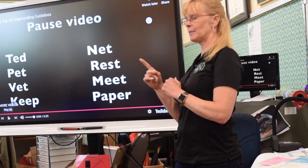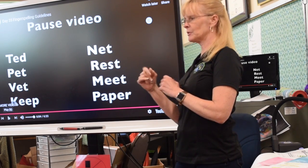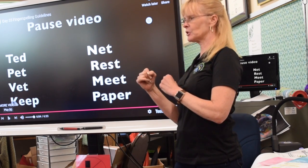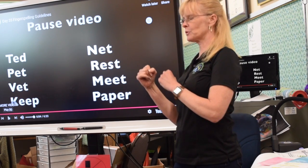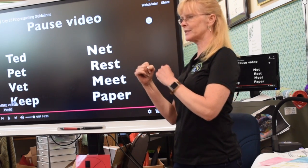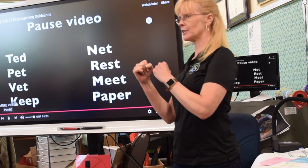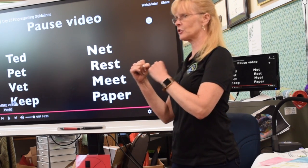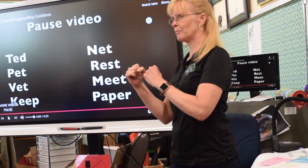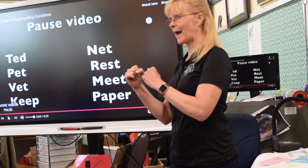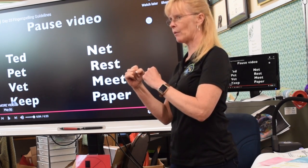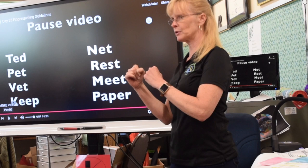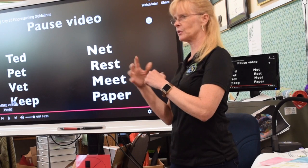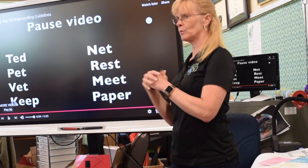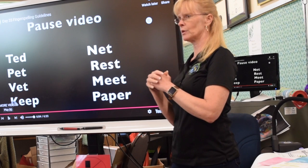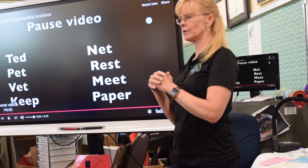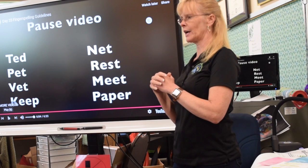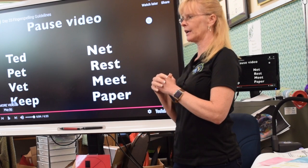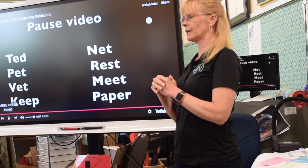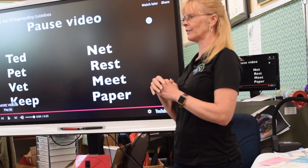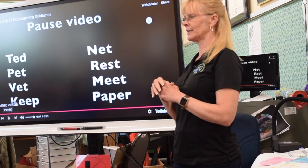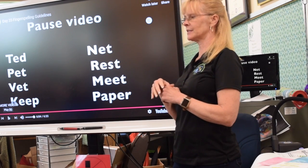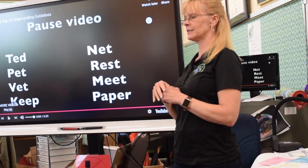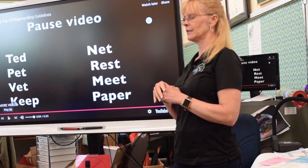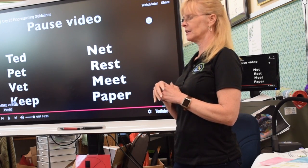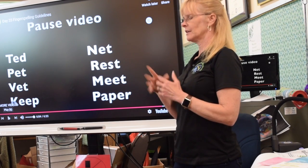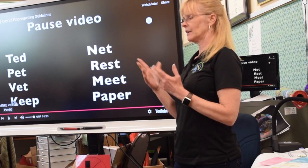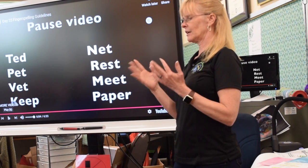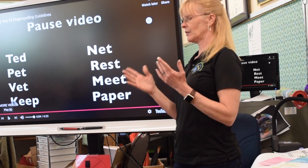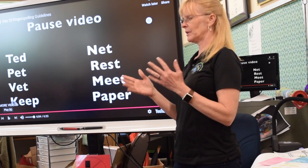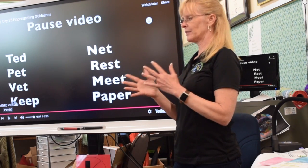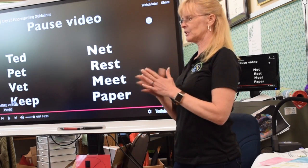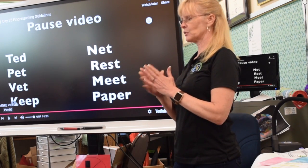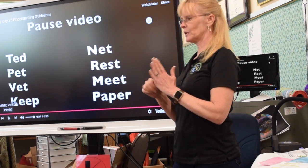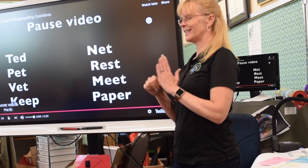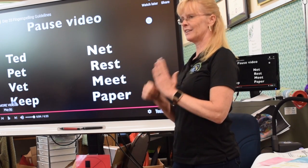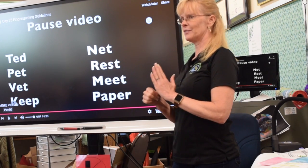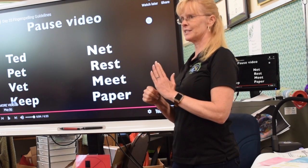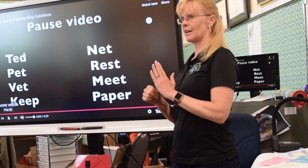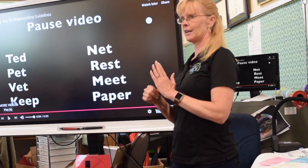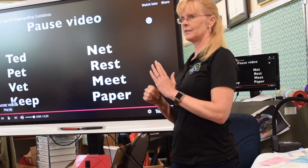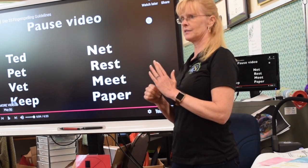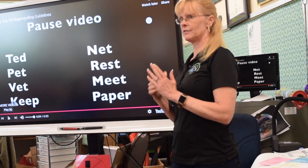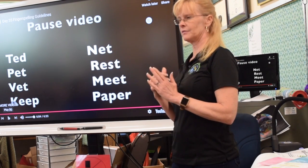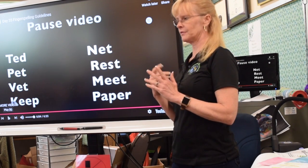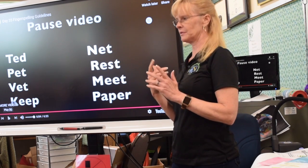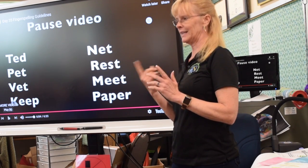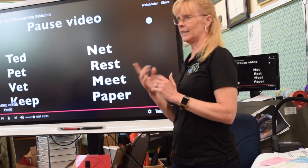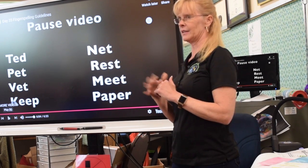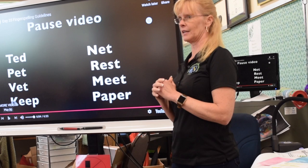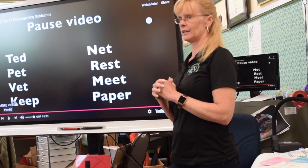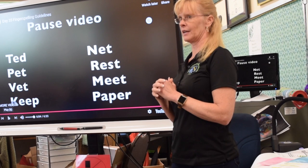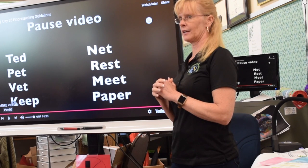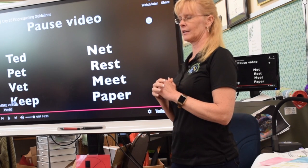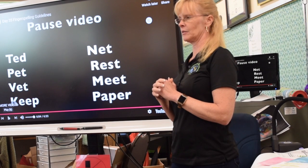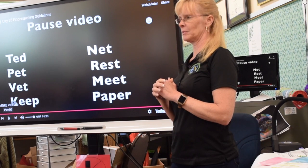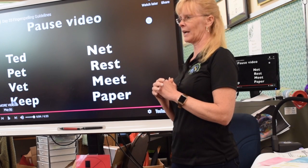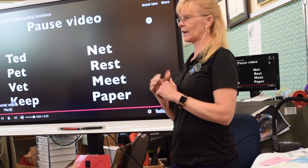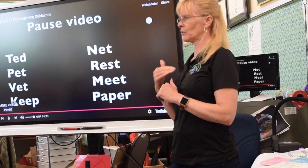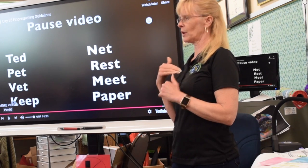just brings extra power to the word, like if I just wanted to emphasize anything, like